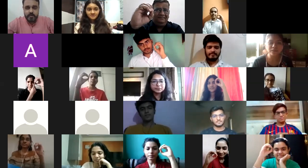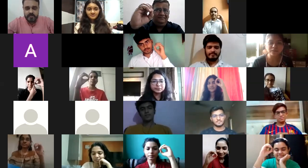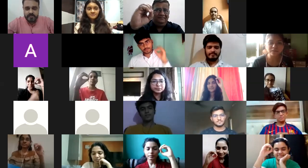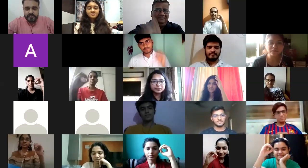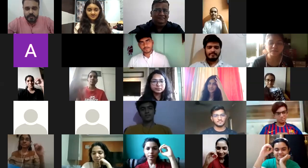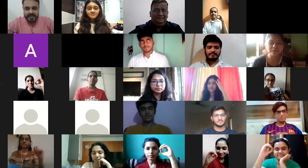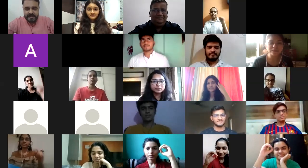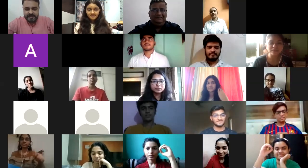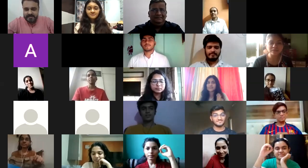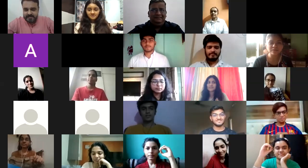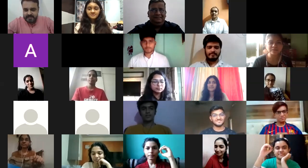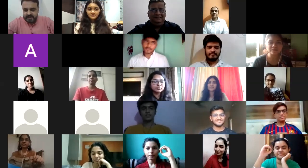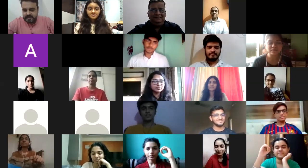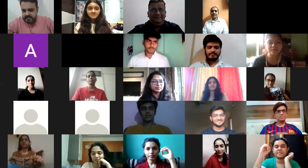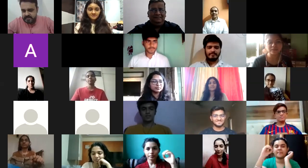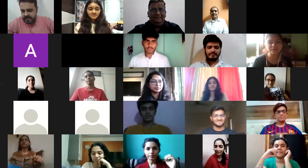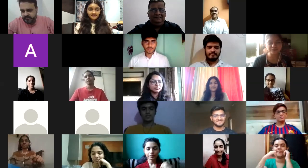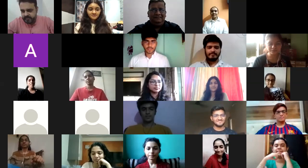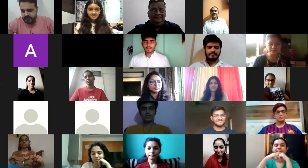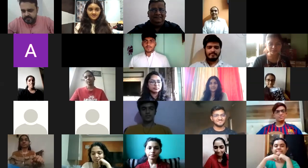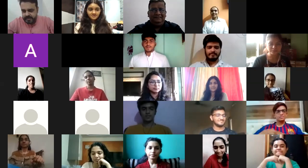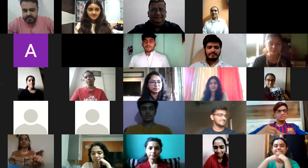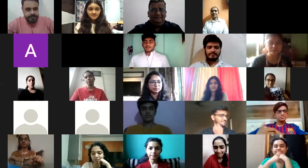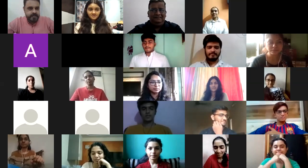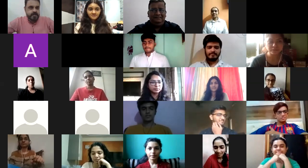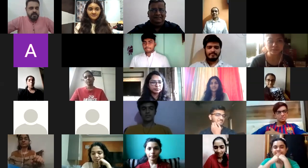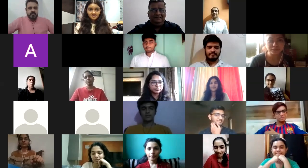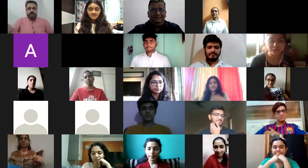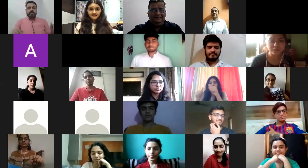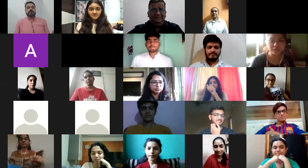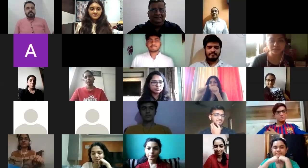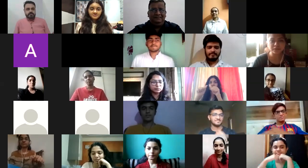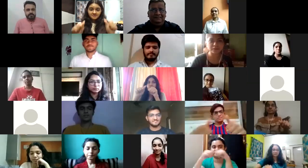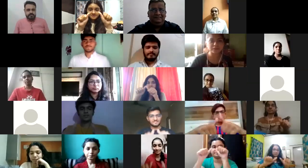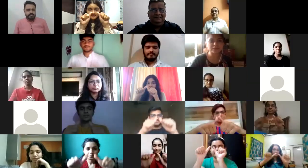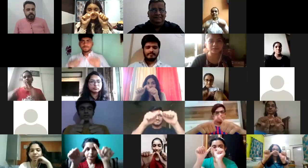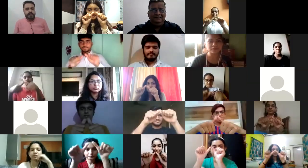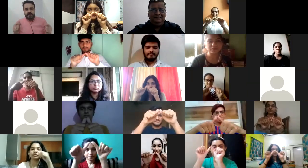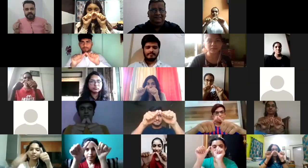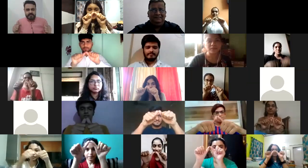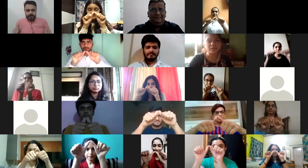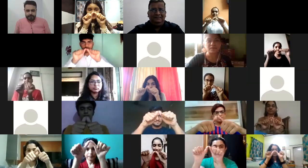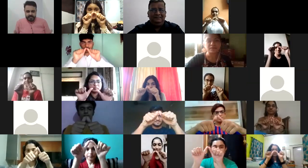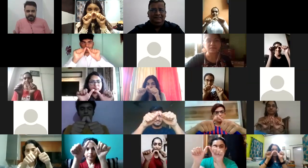O quickly? I think it's just hardly 15 minutes past. A, quickly. B,